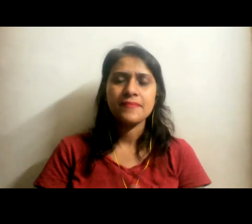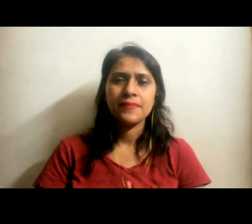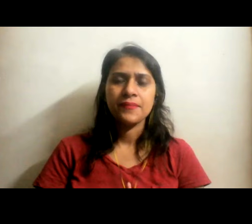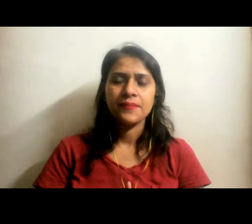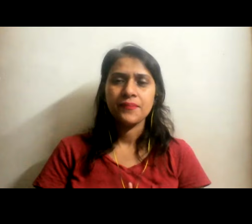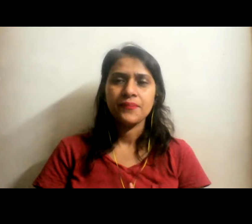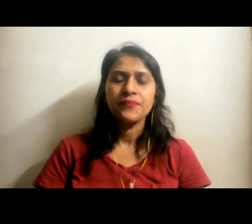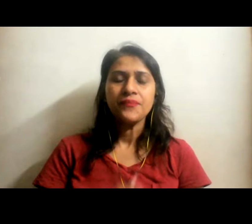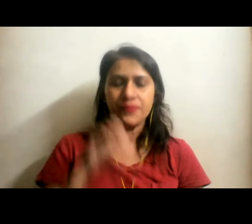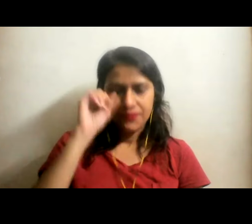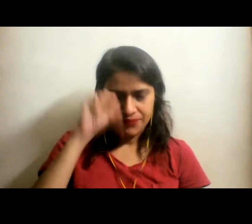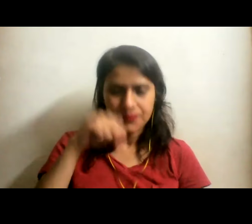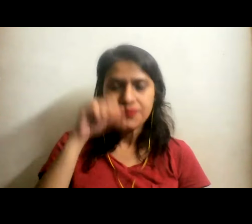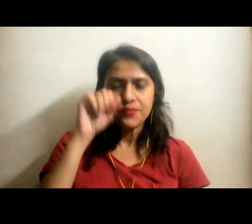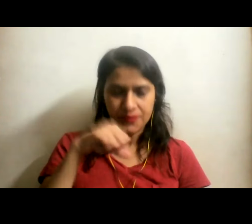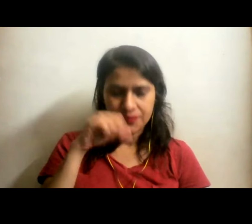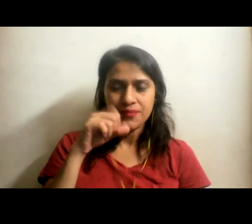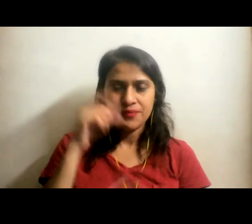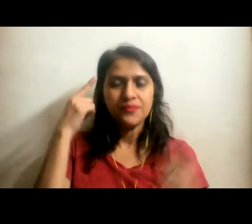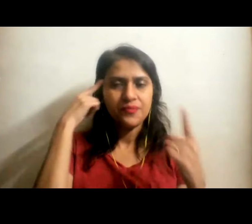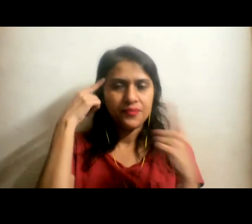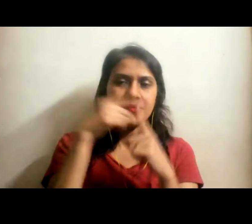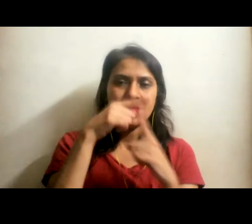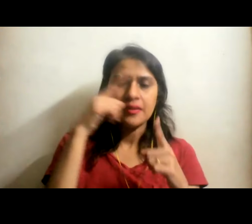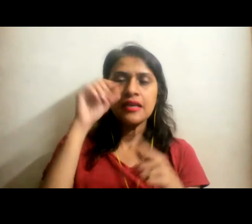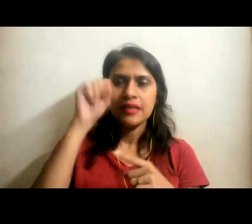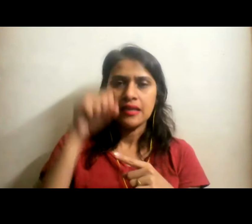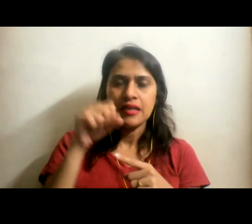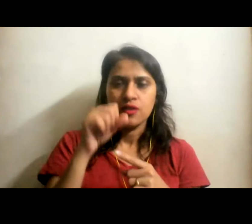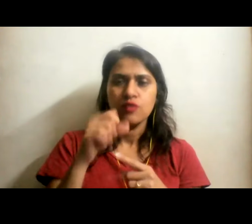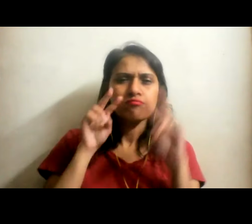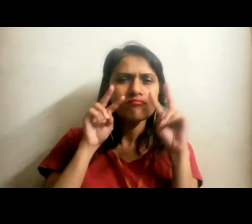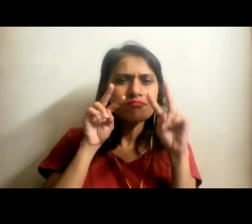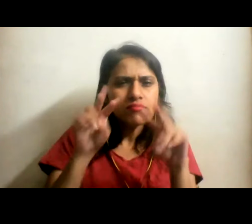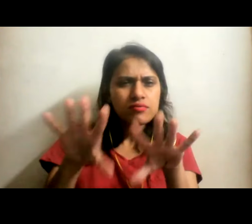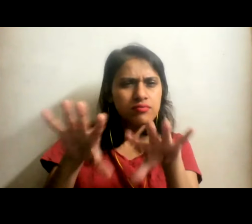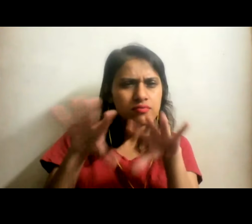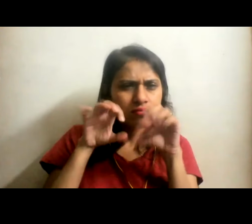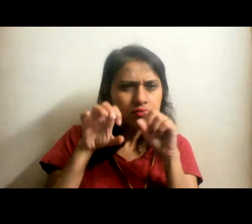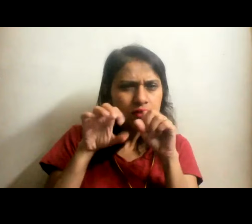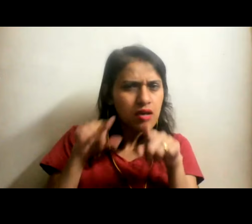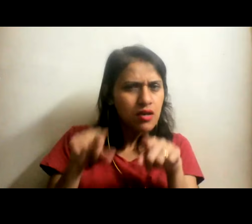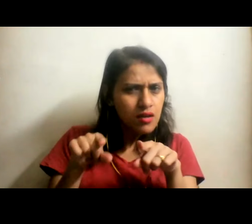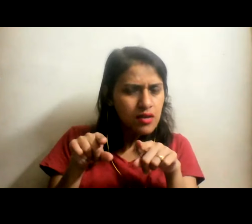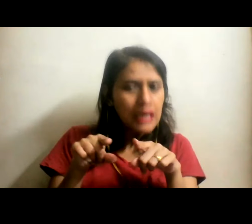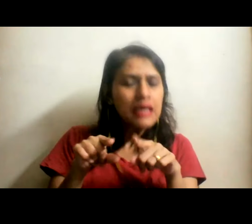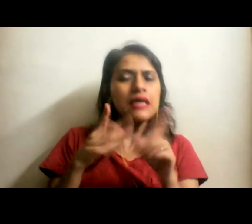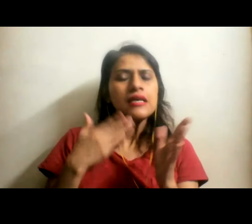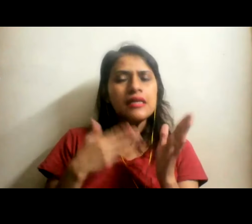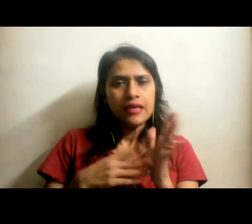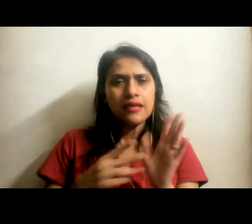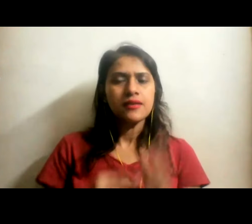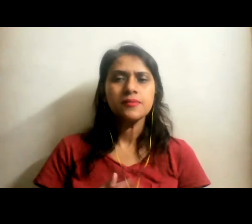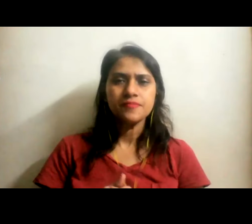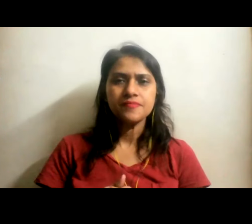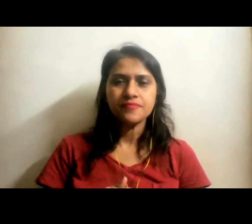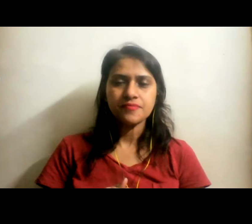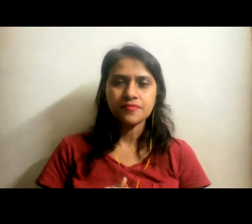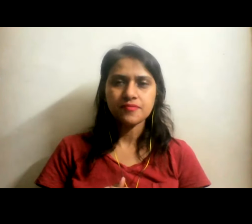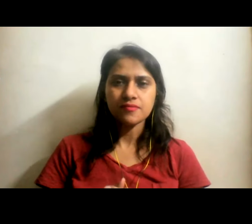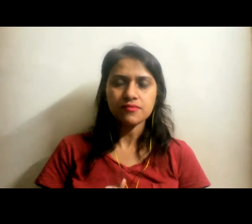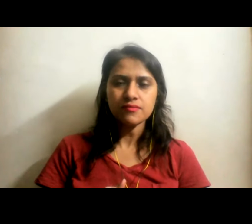observe to observe the impact. So, but then if in quasi-experimental and also